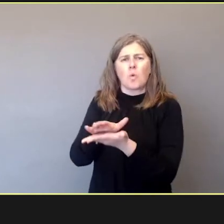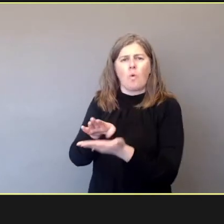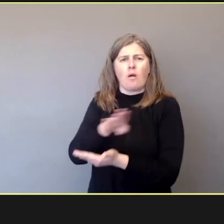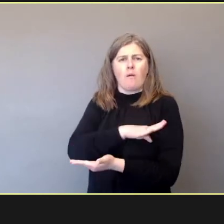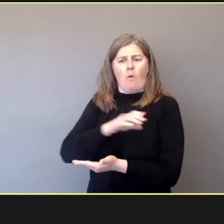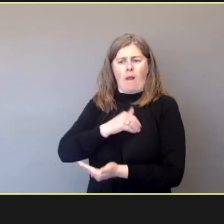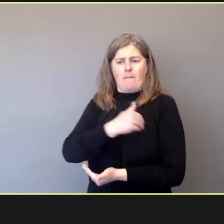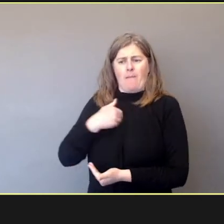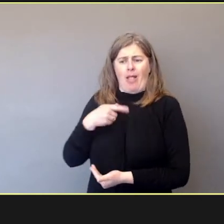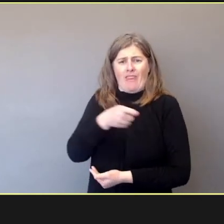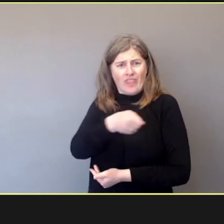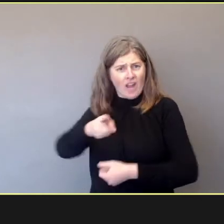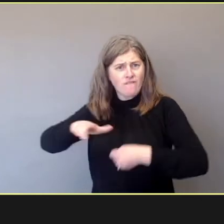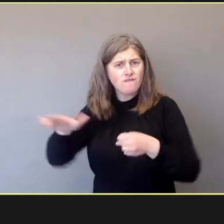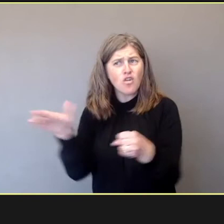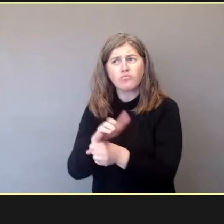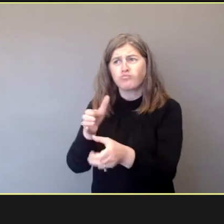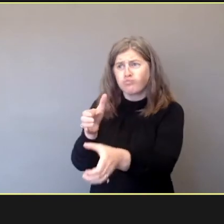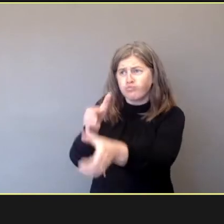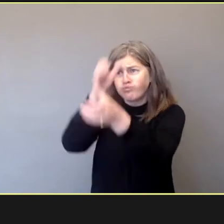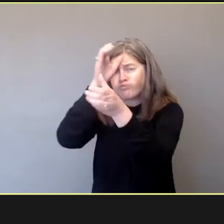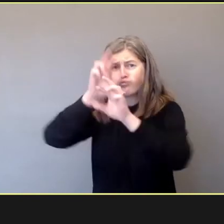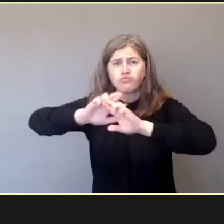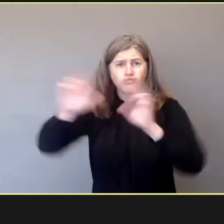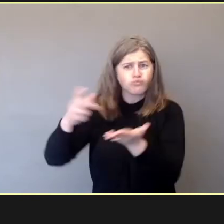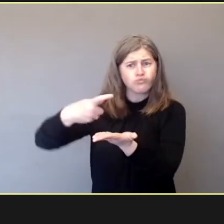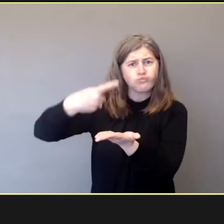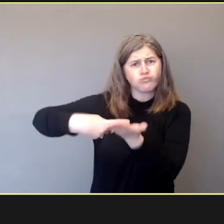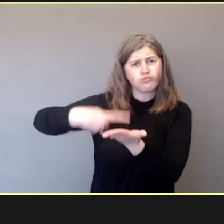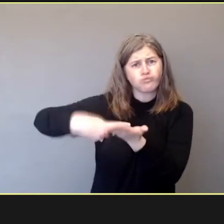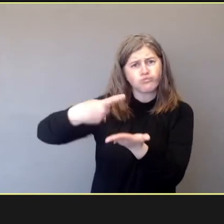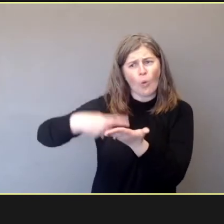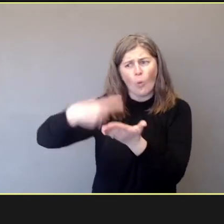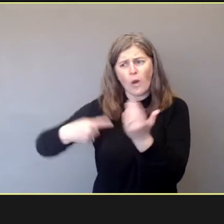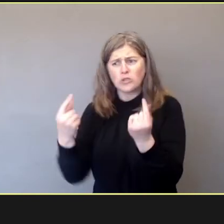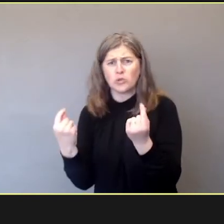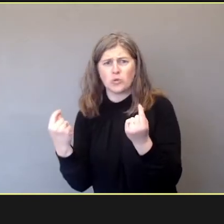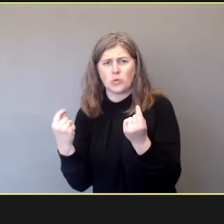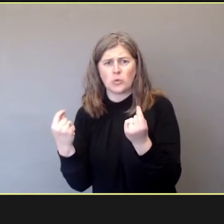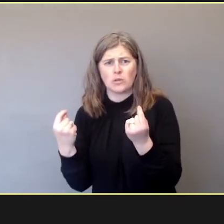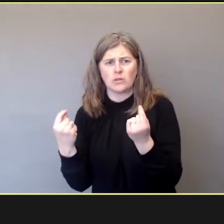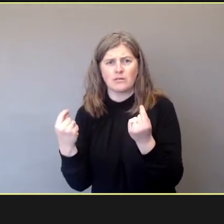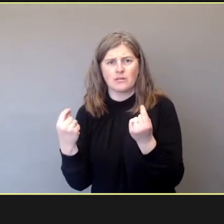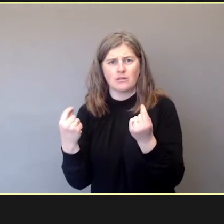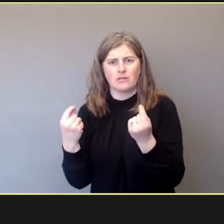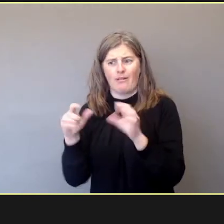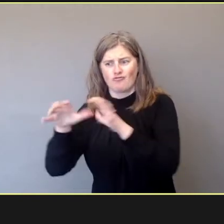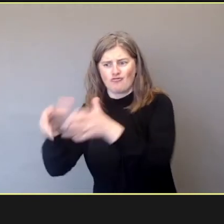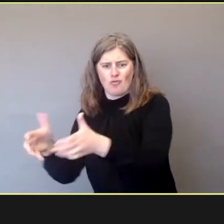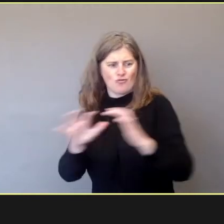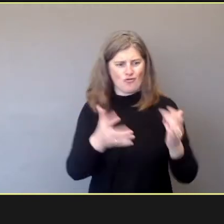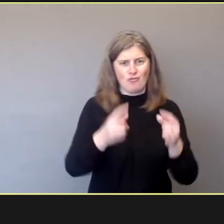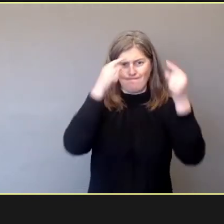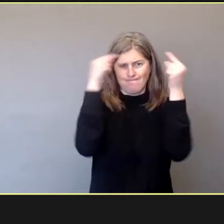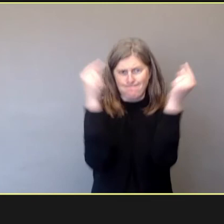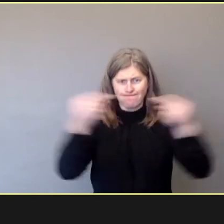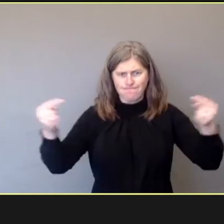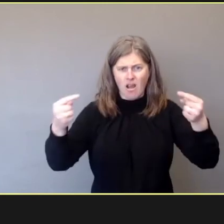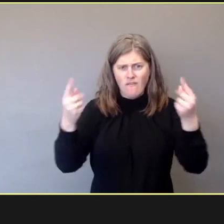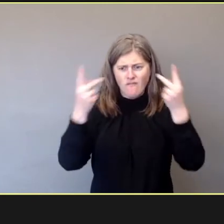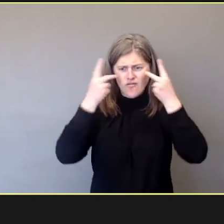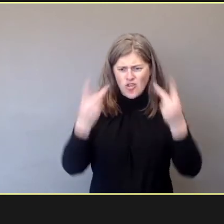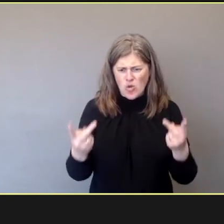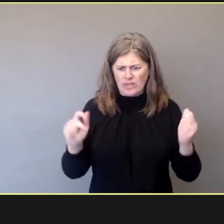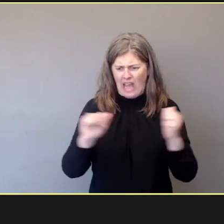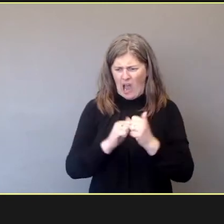members fully prepared to lead a discussion between highly opposing parties about how to reconcile